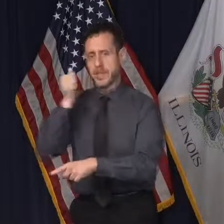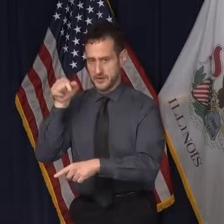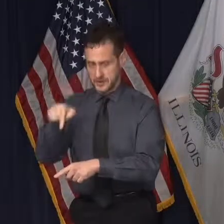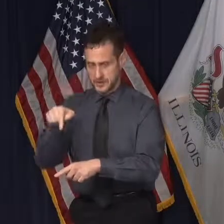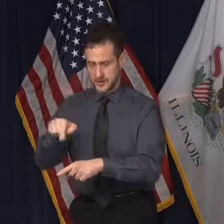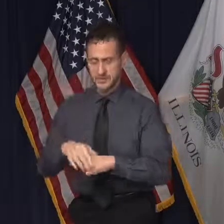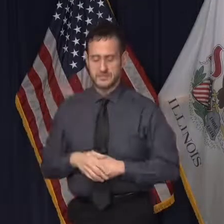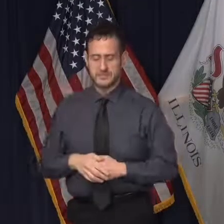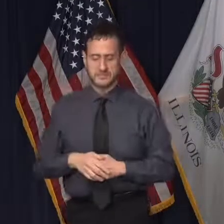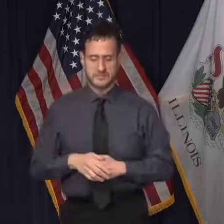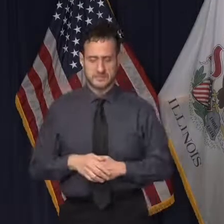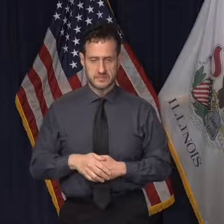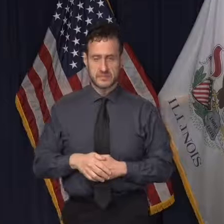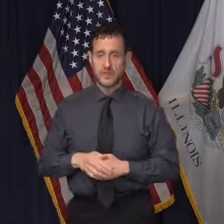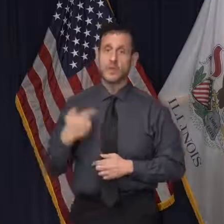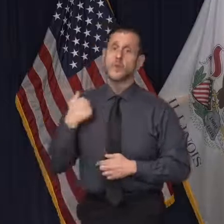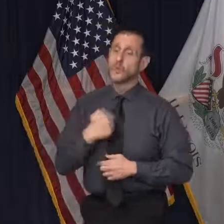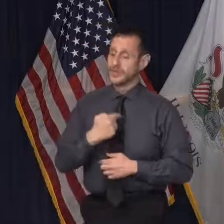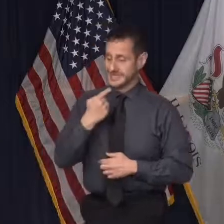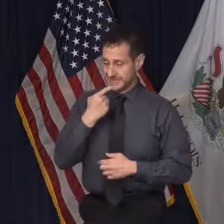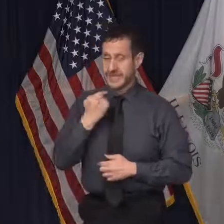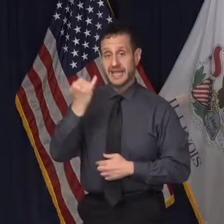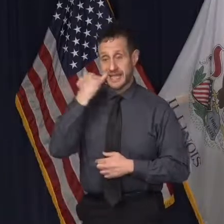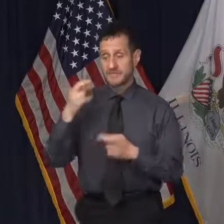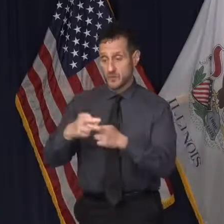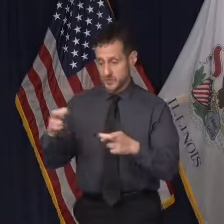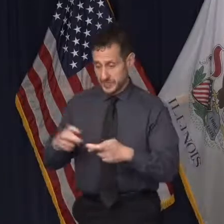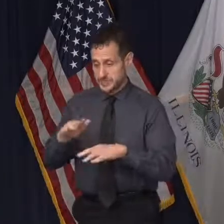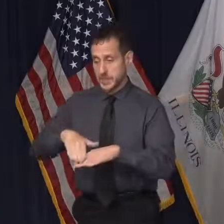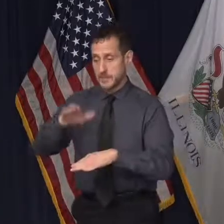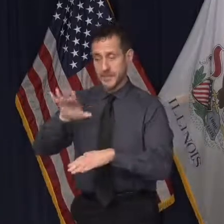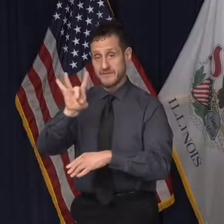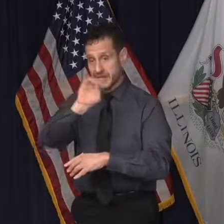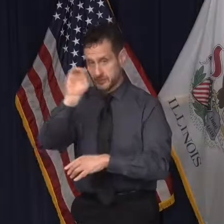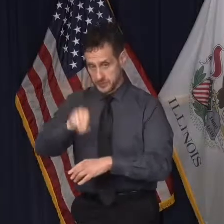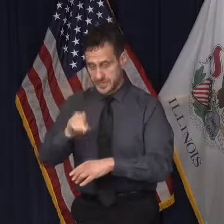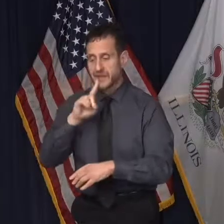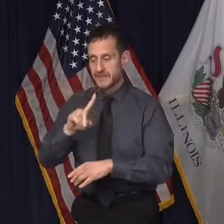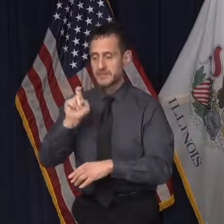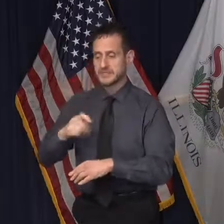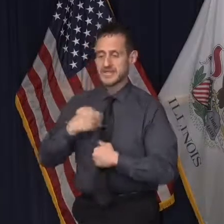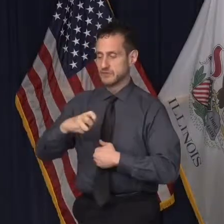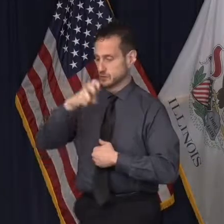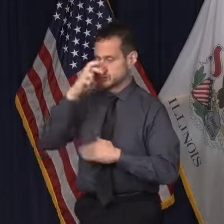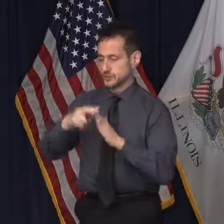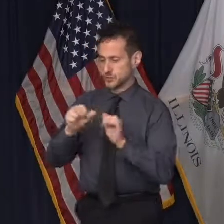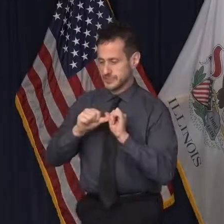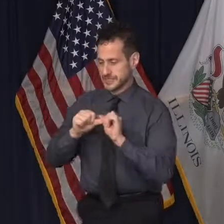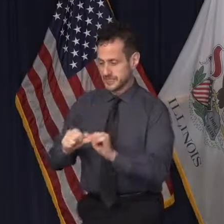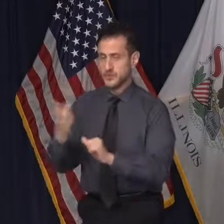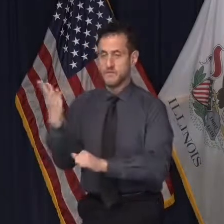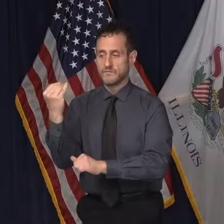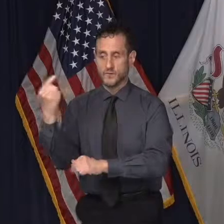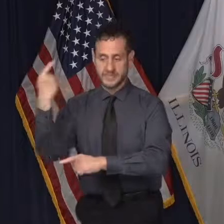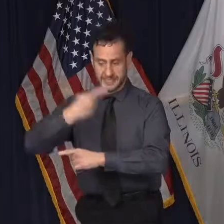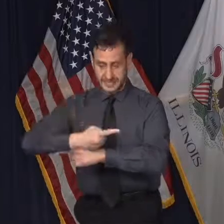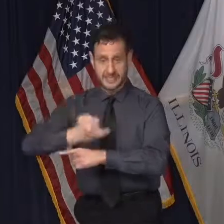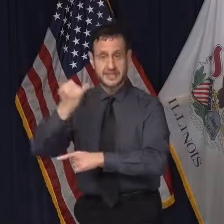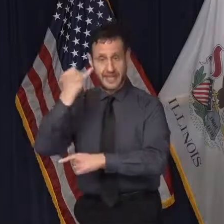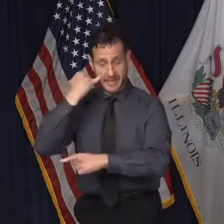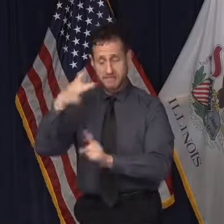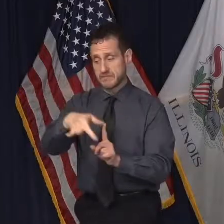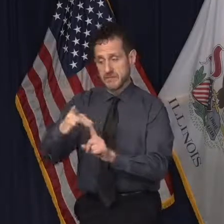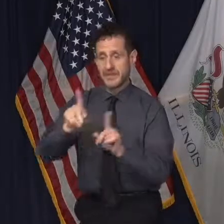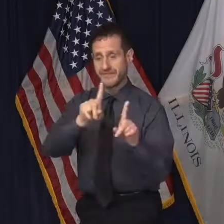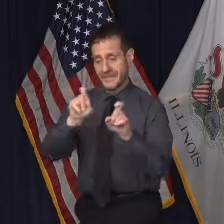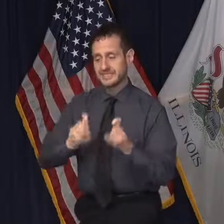the region would face a 14-day minimum under those mitigations. If the positivity rate averaged equal